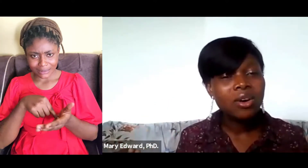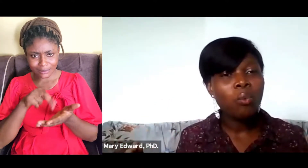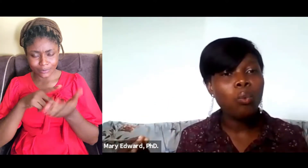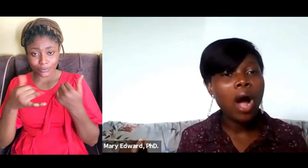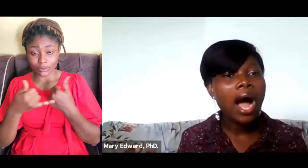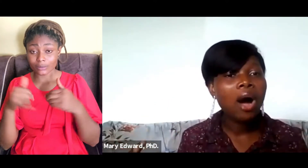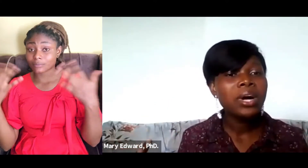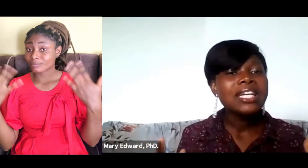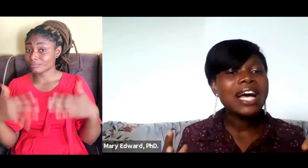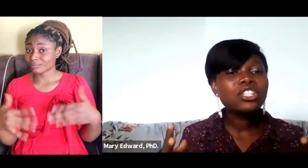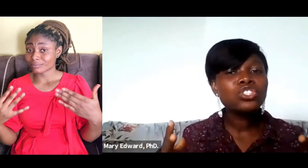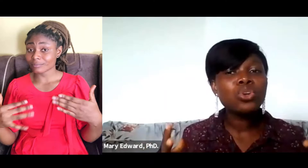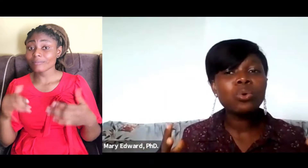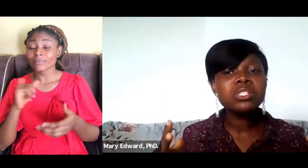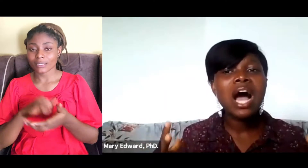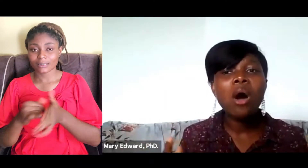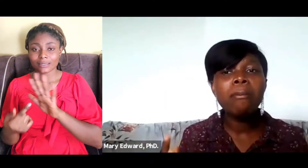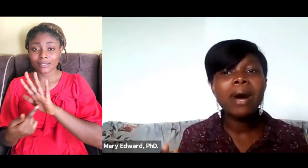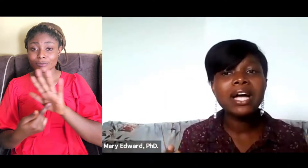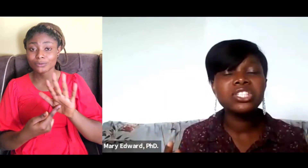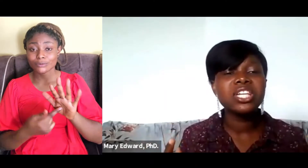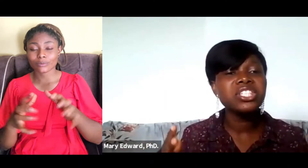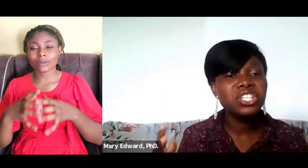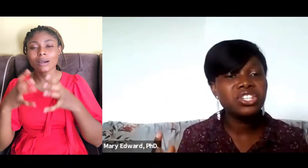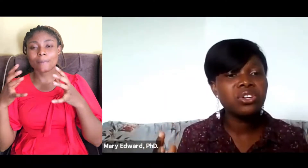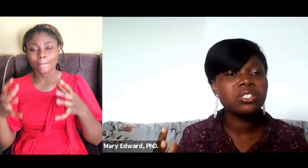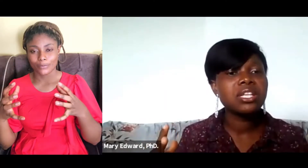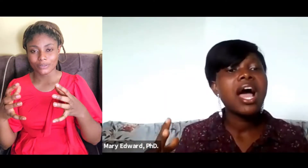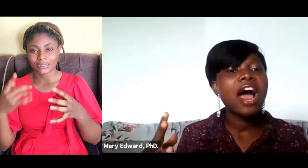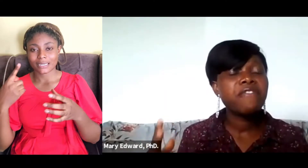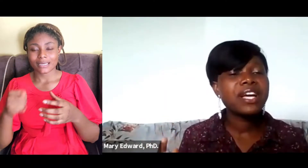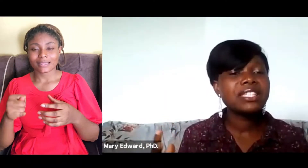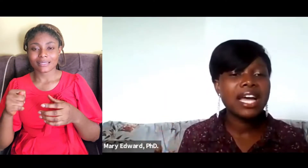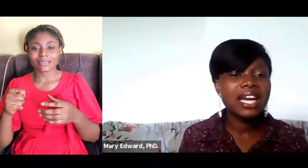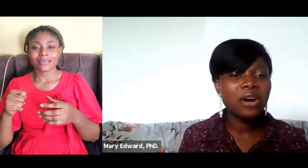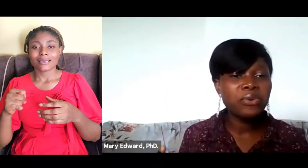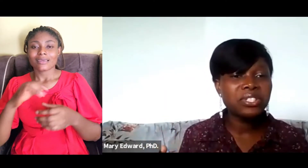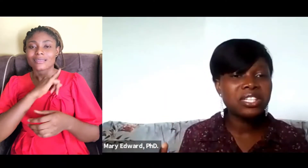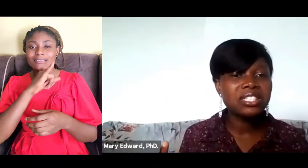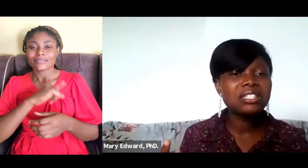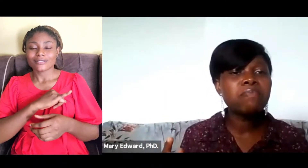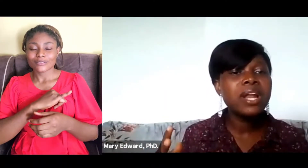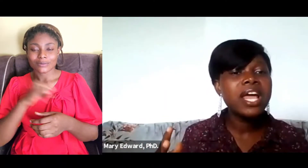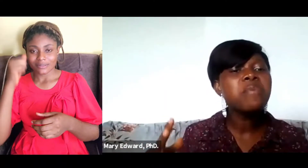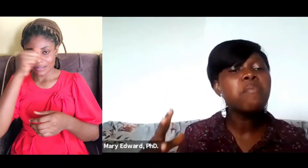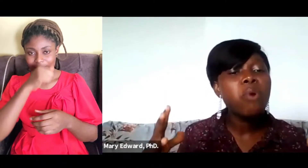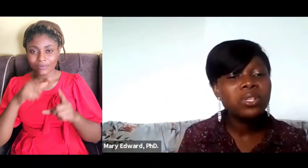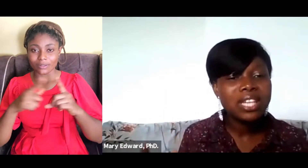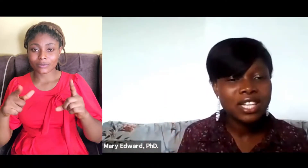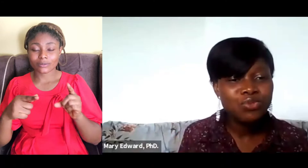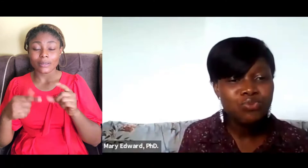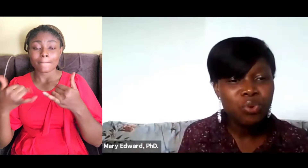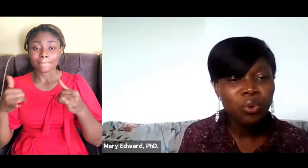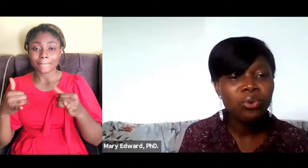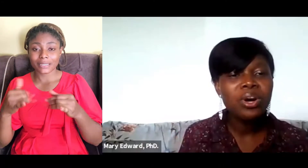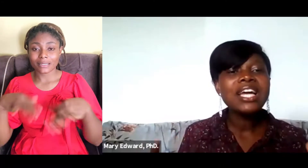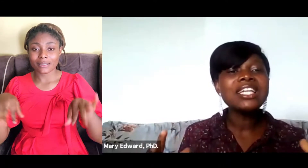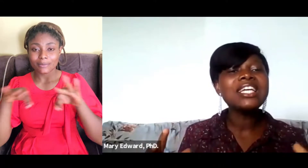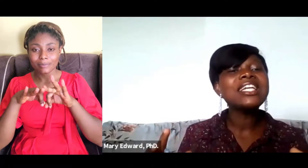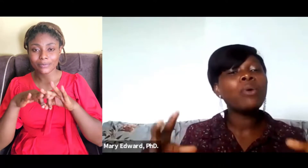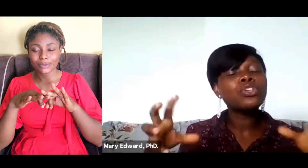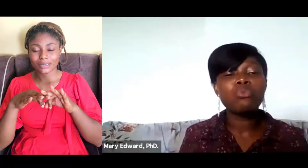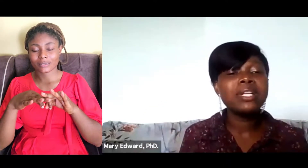this. Wow, that shows how much the Indigenous African Sign Languages play important